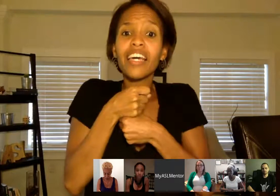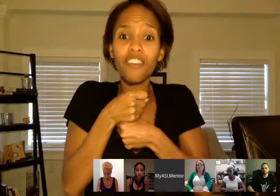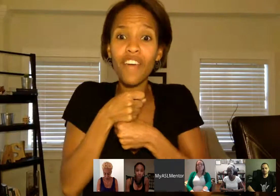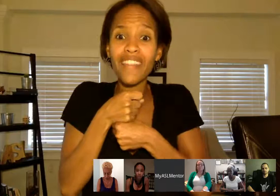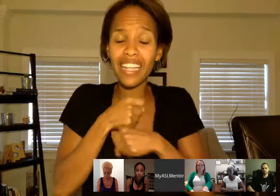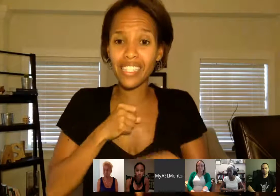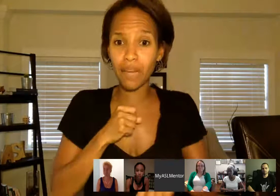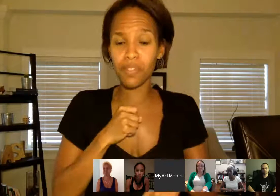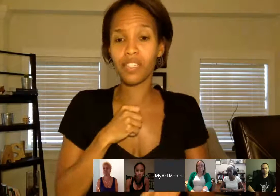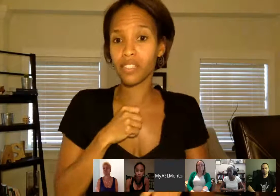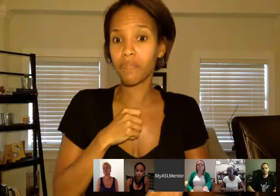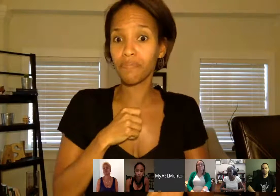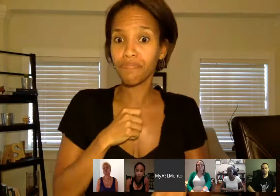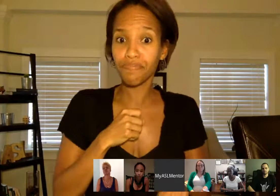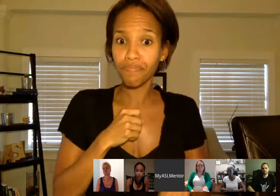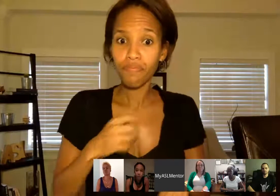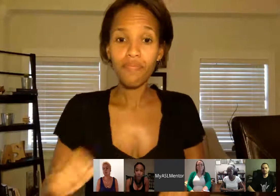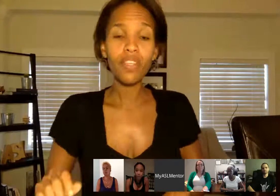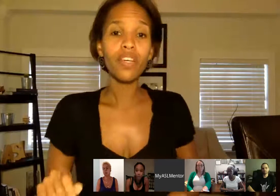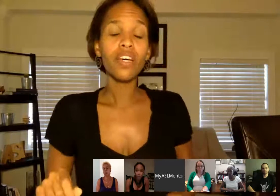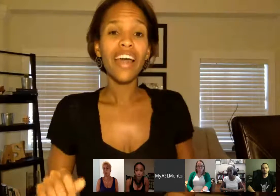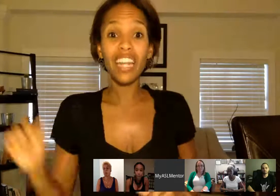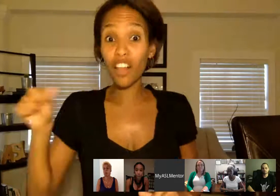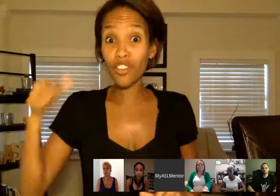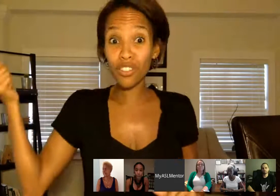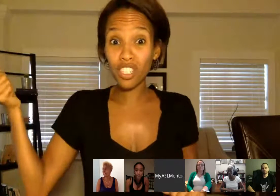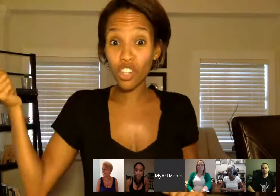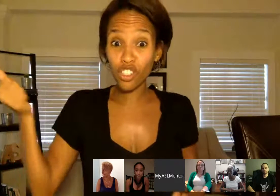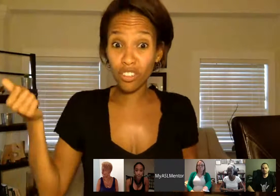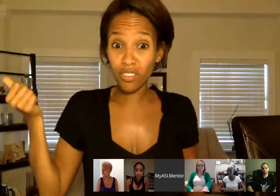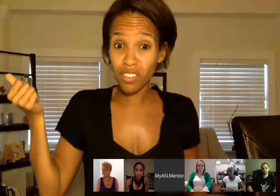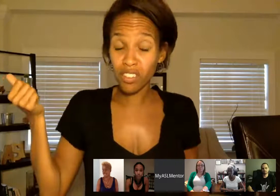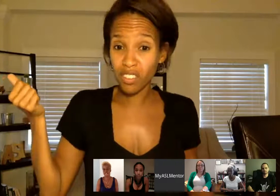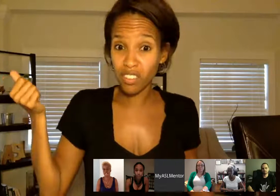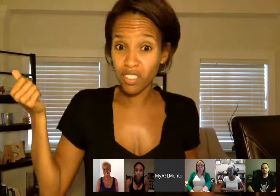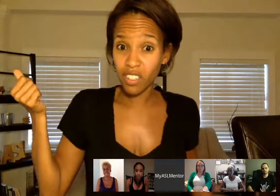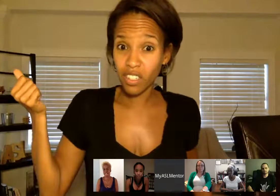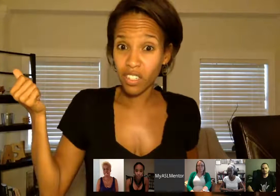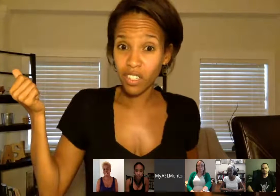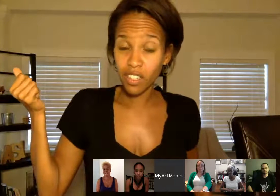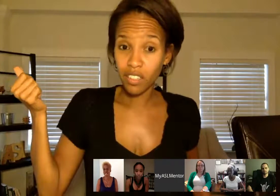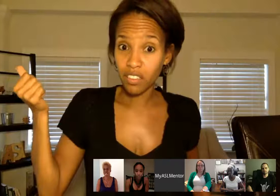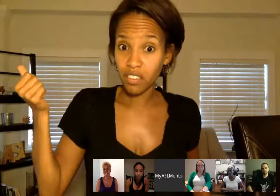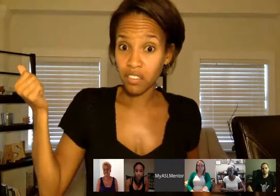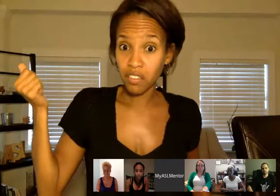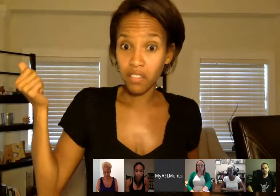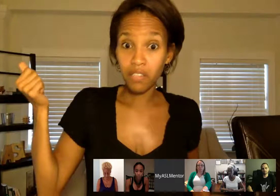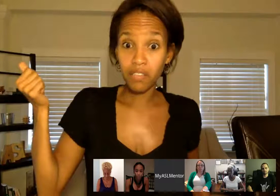succinctly convey that skepticism. Any other suggestions?